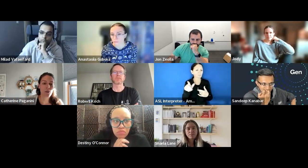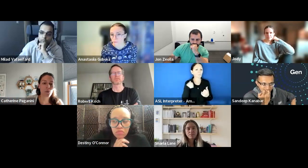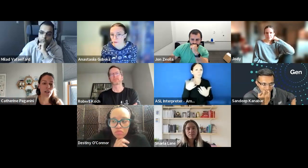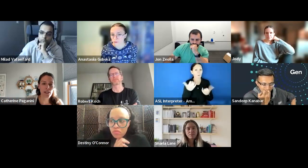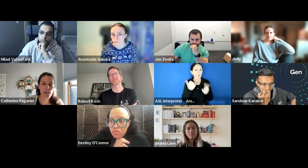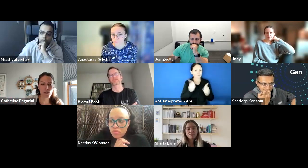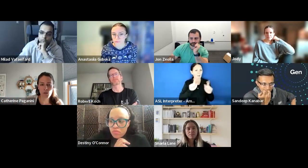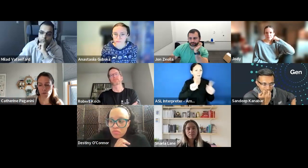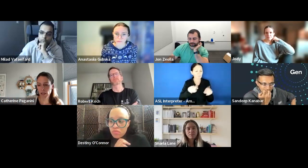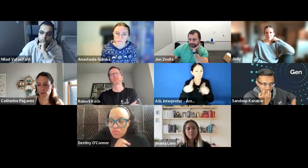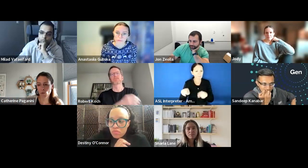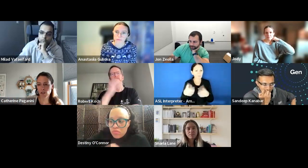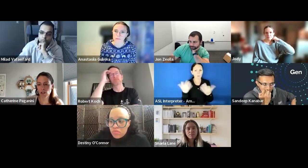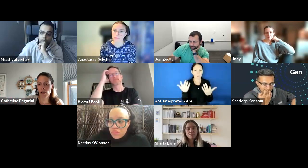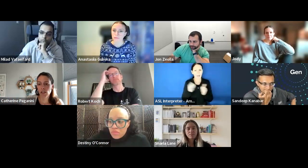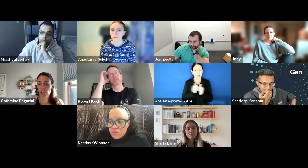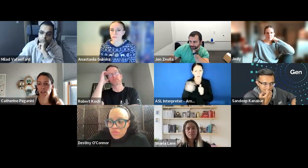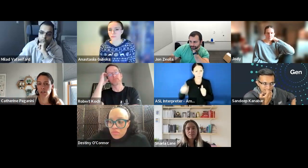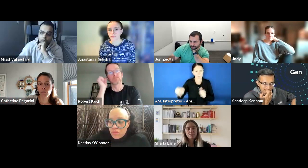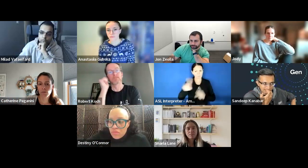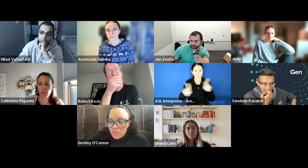attend, right? Like, what can they do to make it more